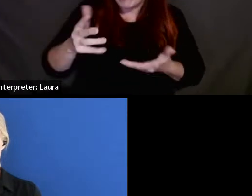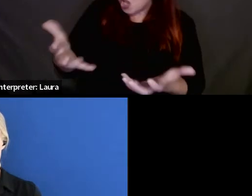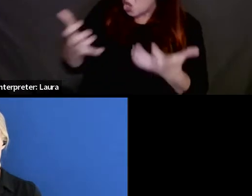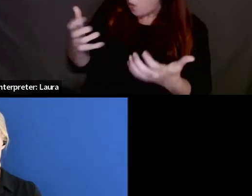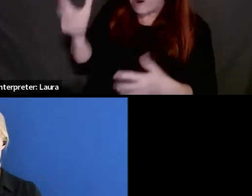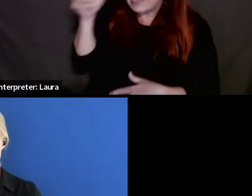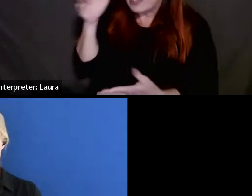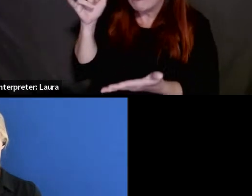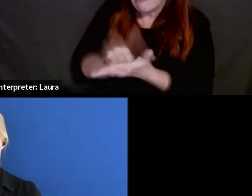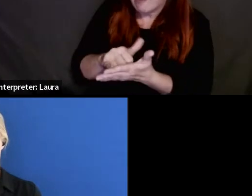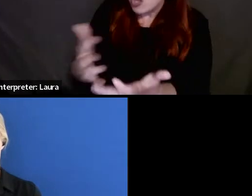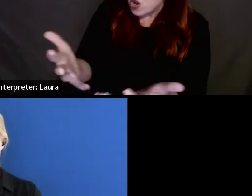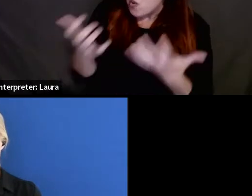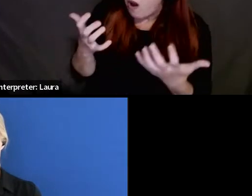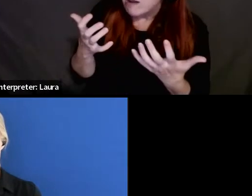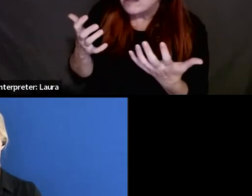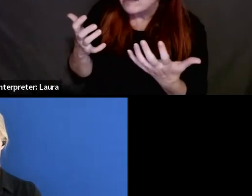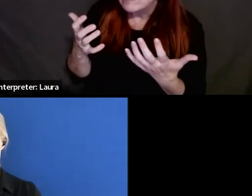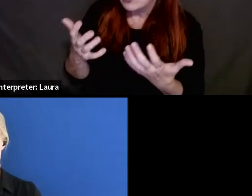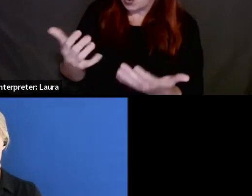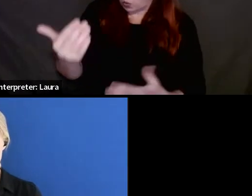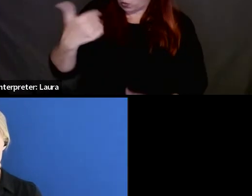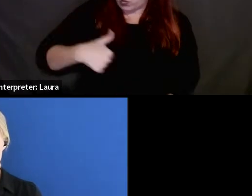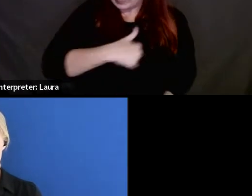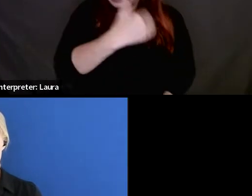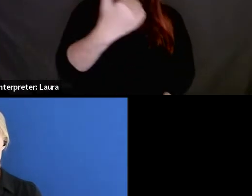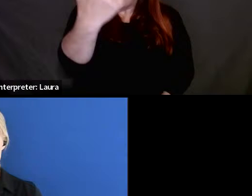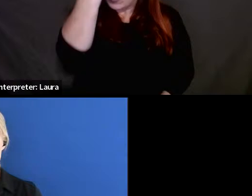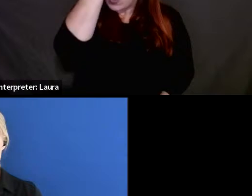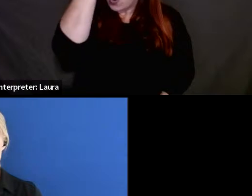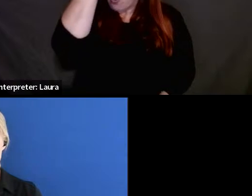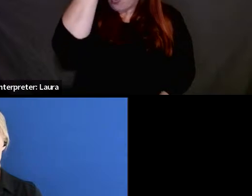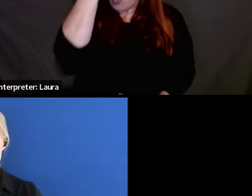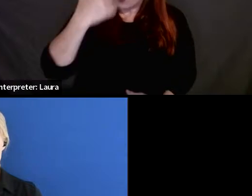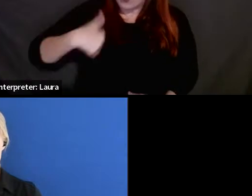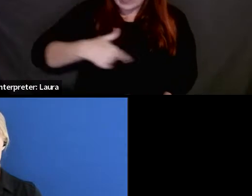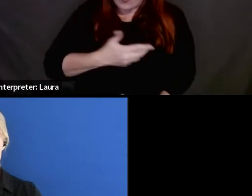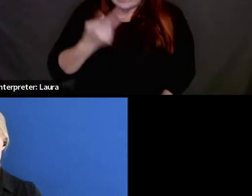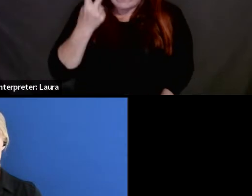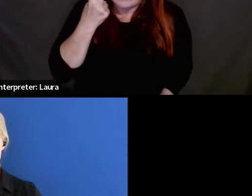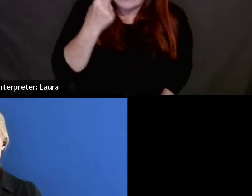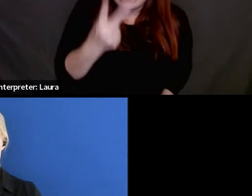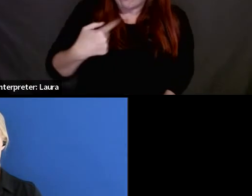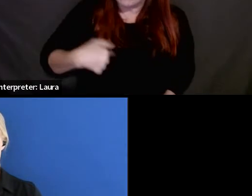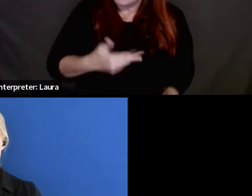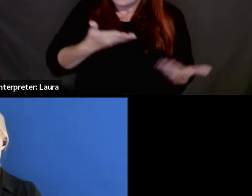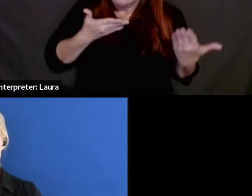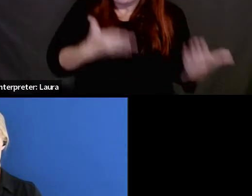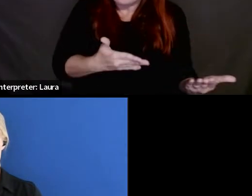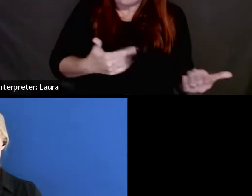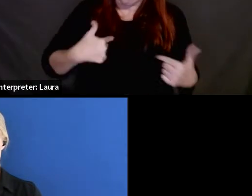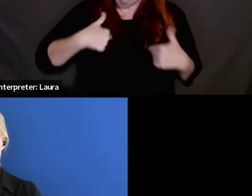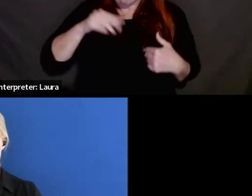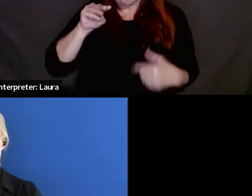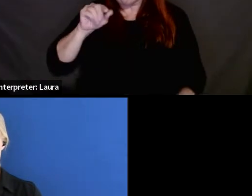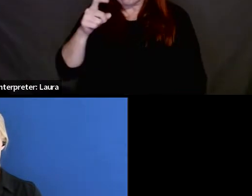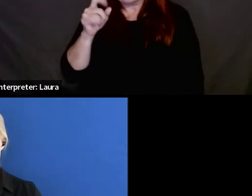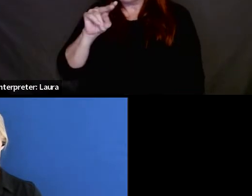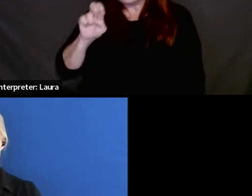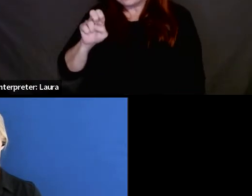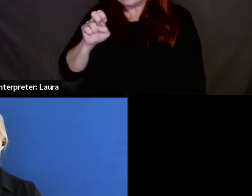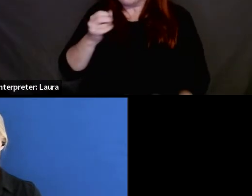want to hear? We know, because we were there. I, Maxine